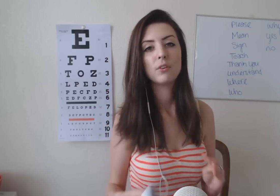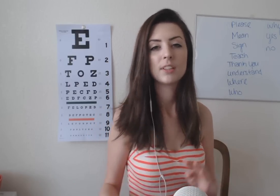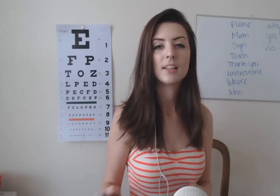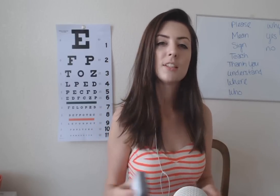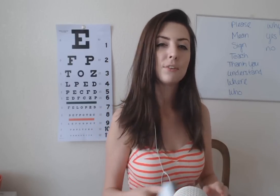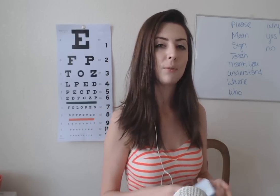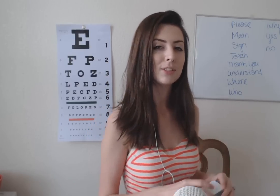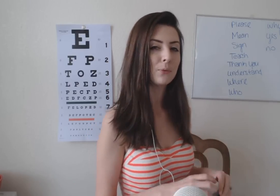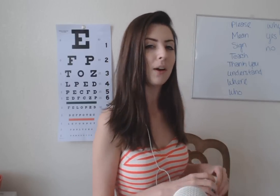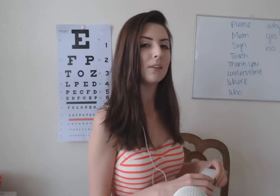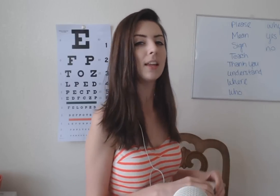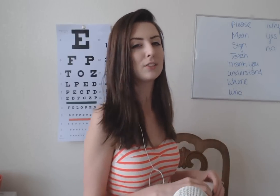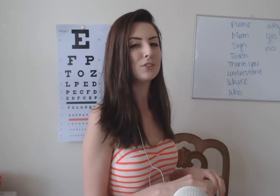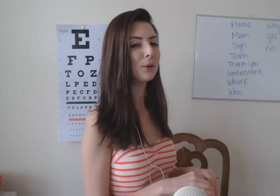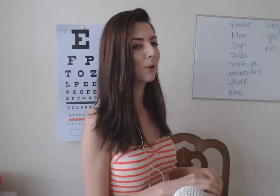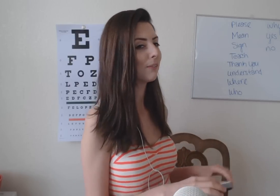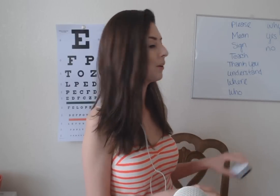signs every once in a while, and that's usually one of them.